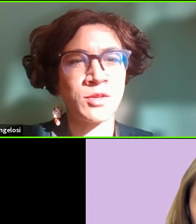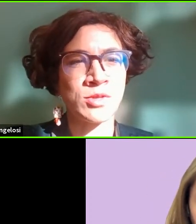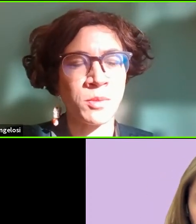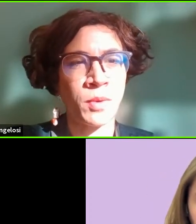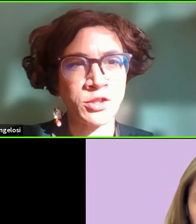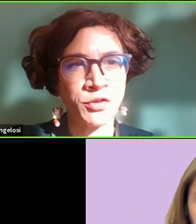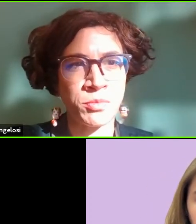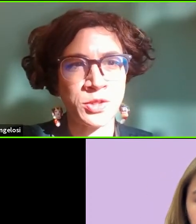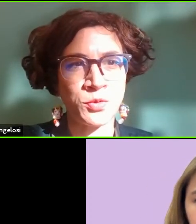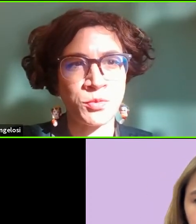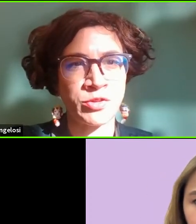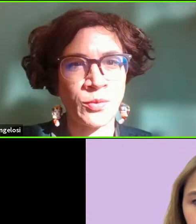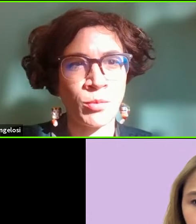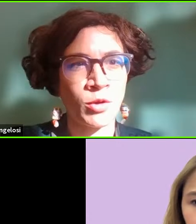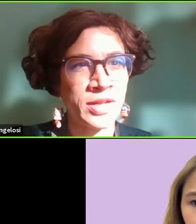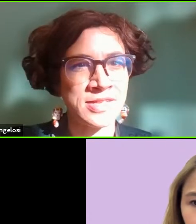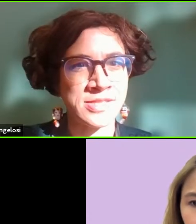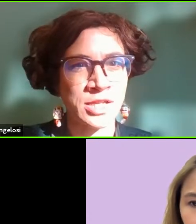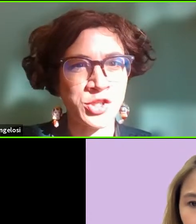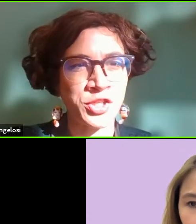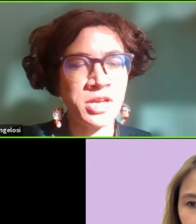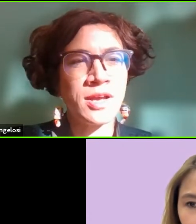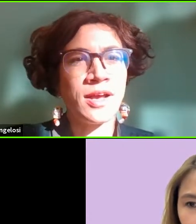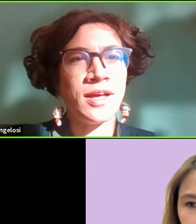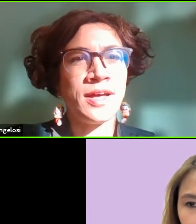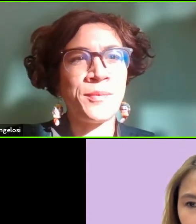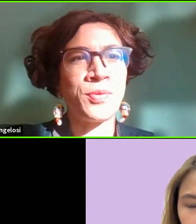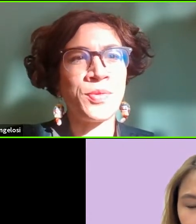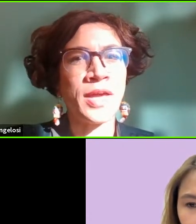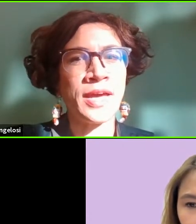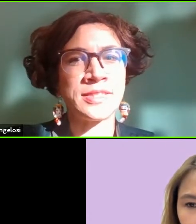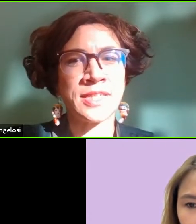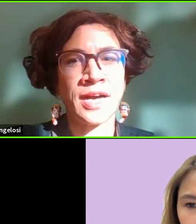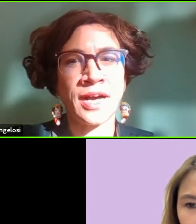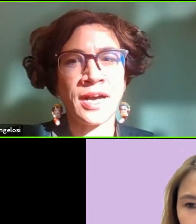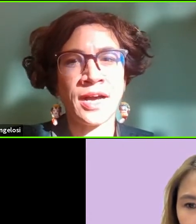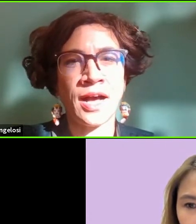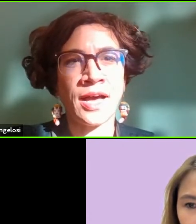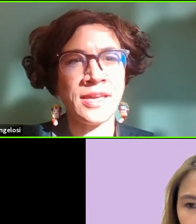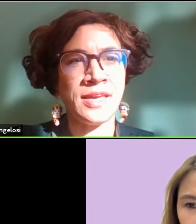and it was a pleasure for me to moderate this session.